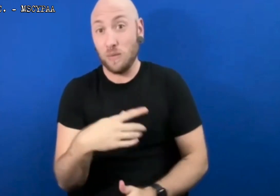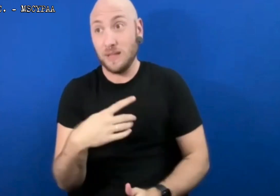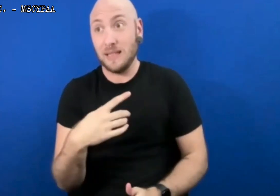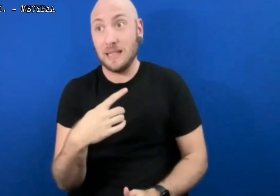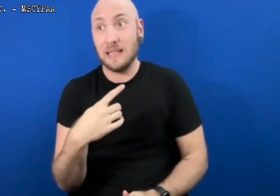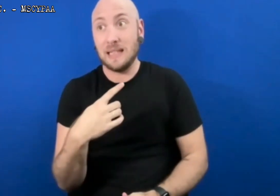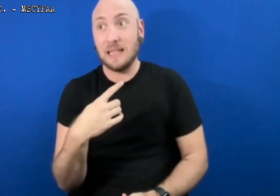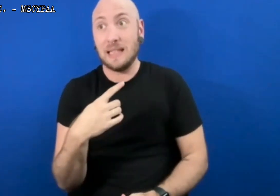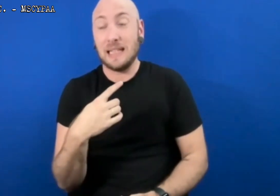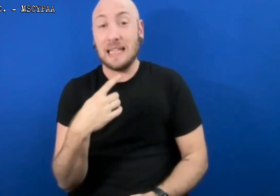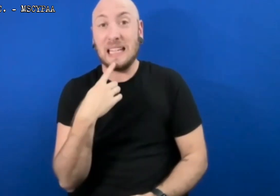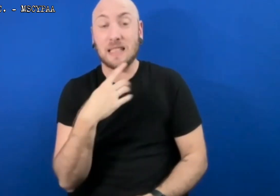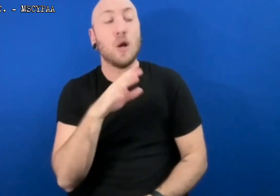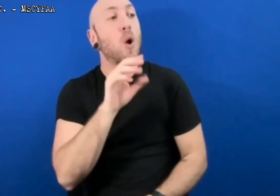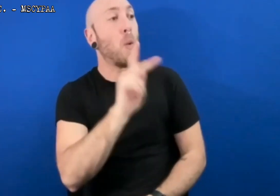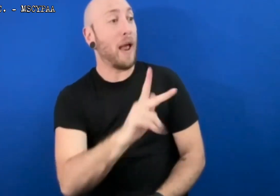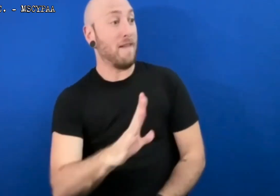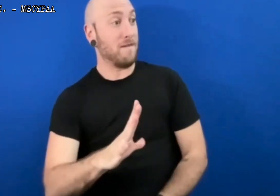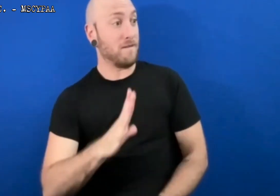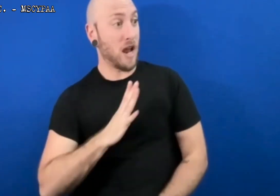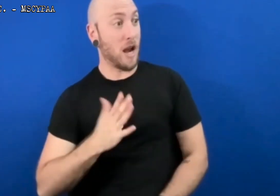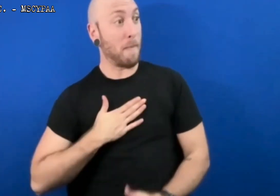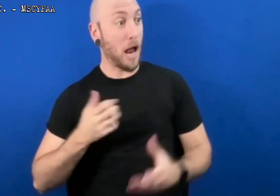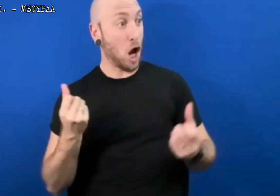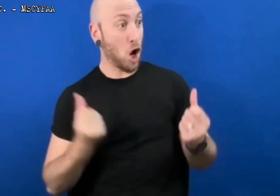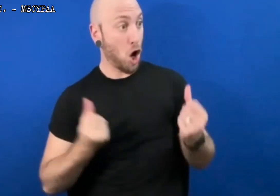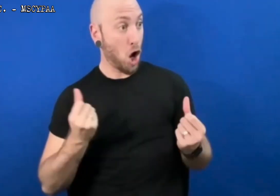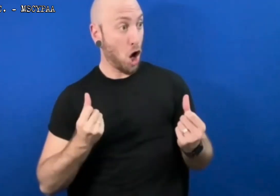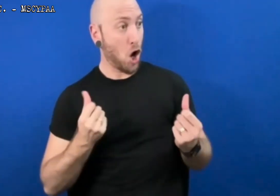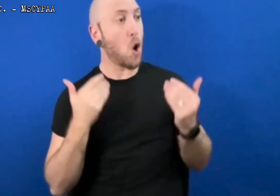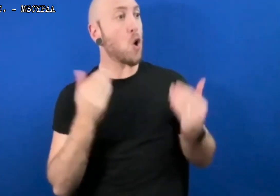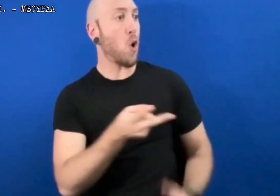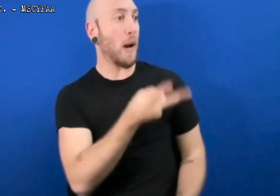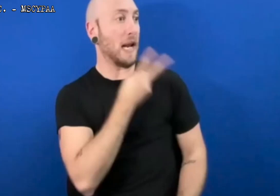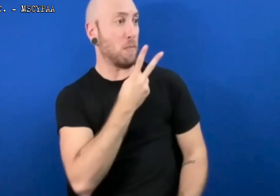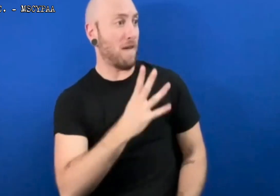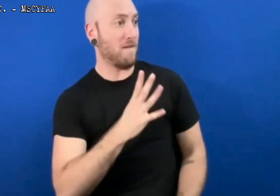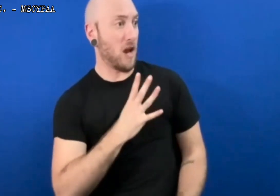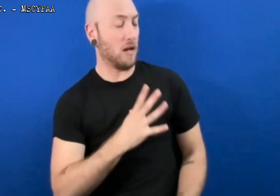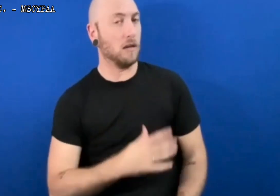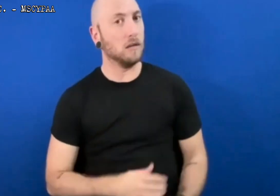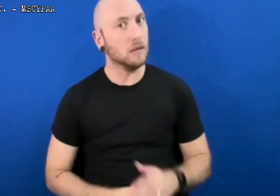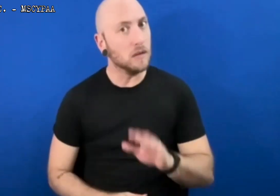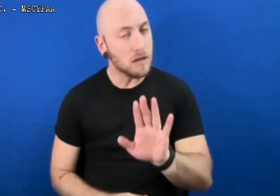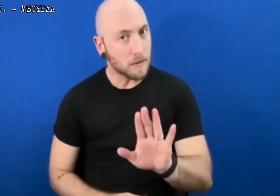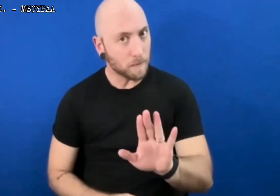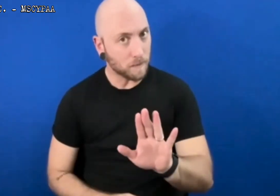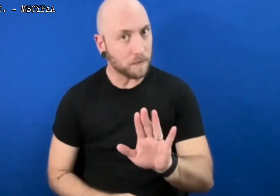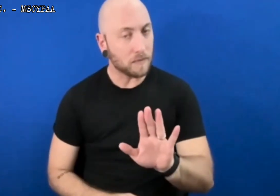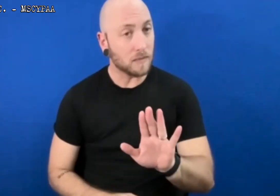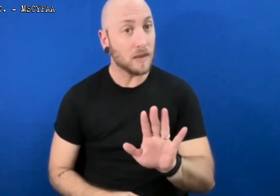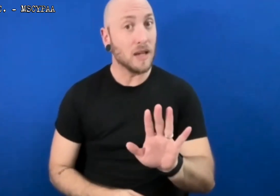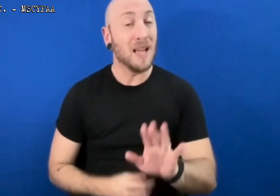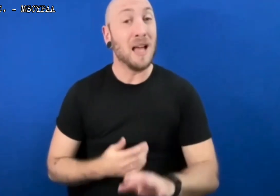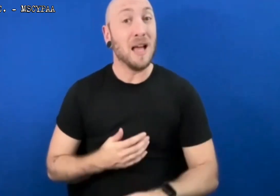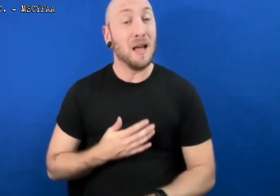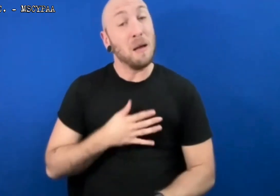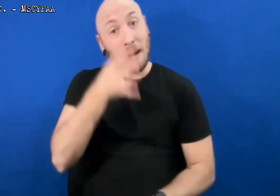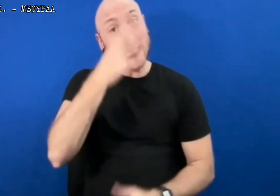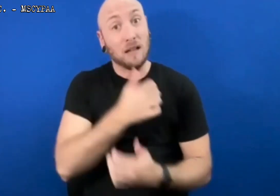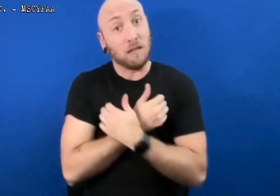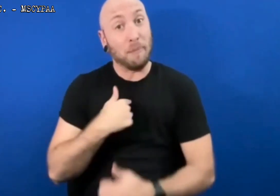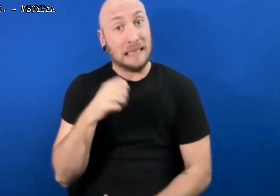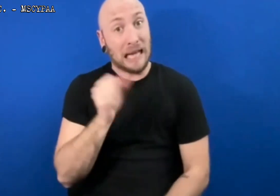his Infinity. And like that just shows me like how desperate he was and how much he loved me, because my dad loved me, but he also really loved that